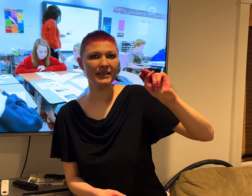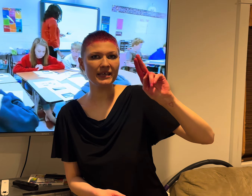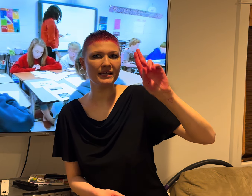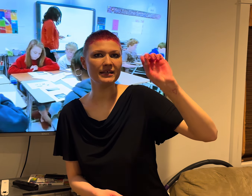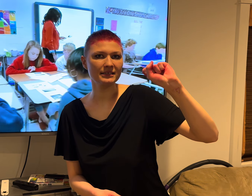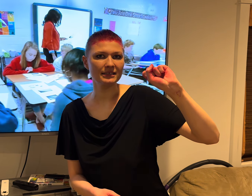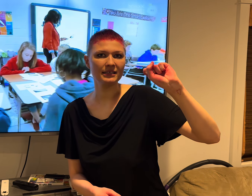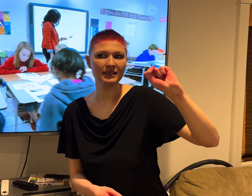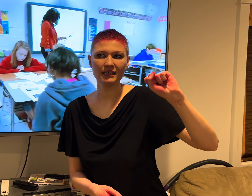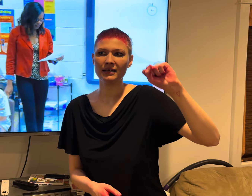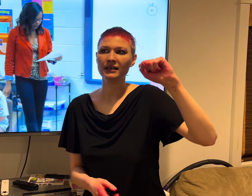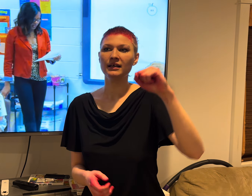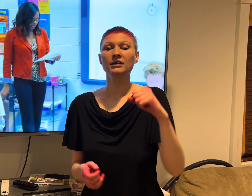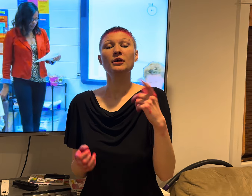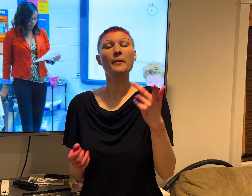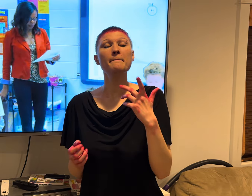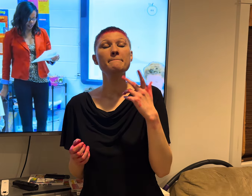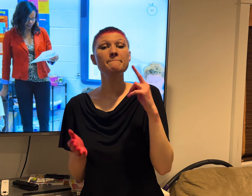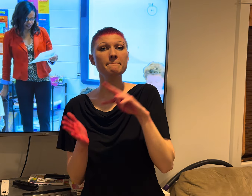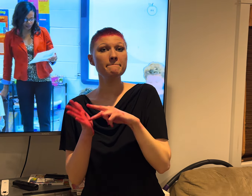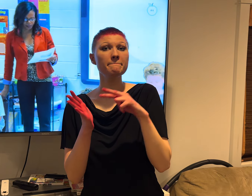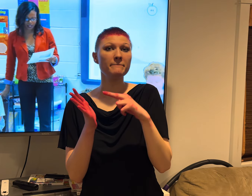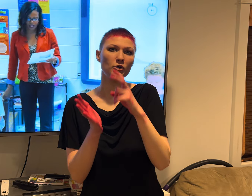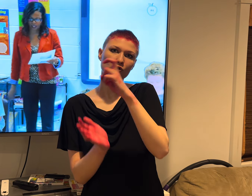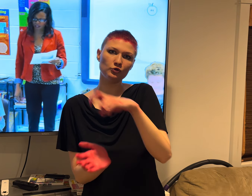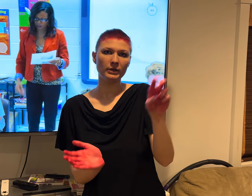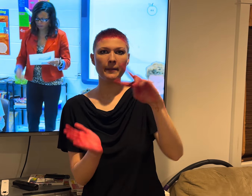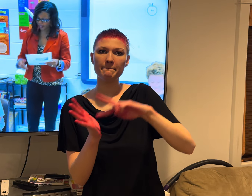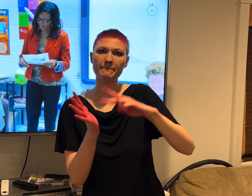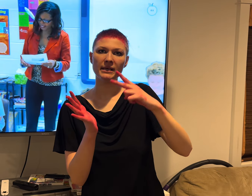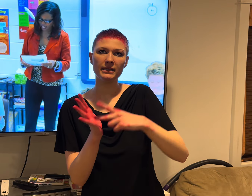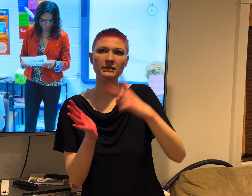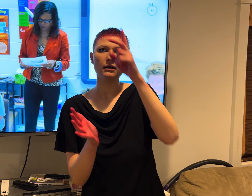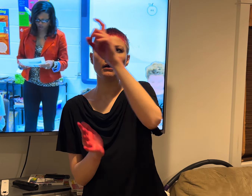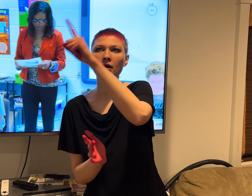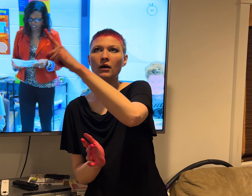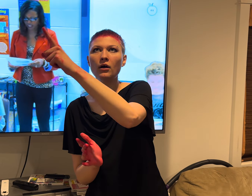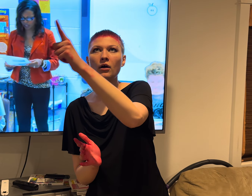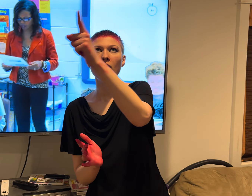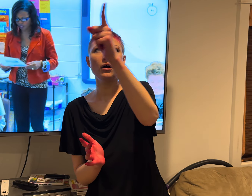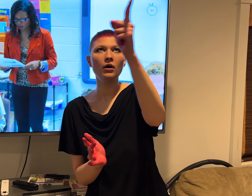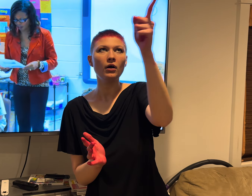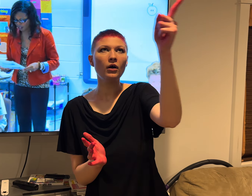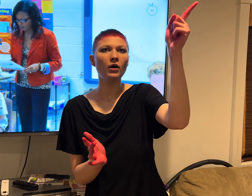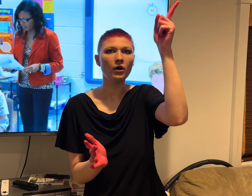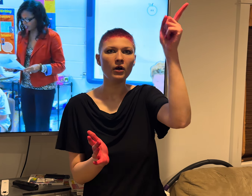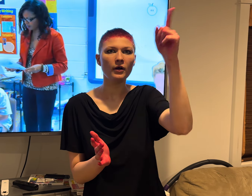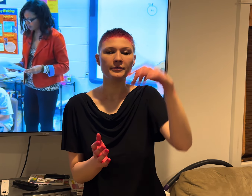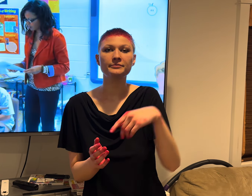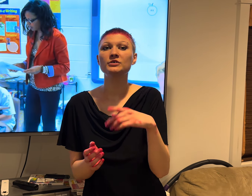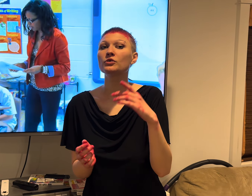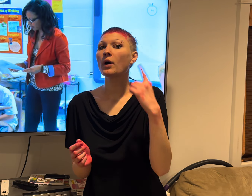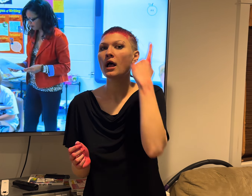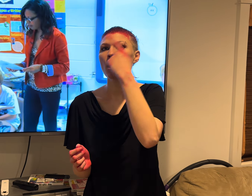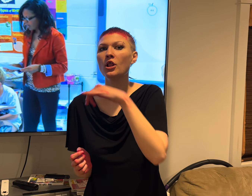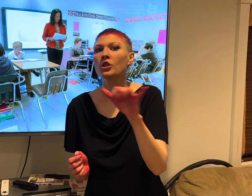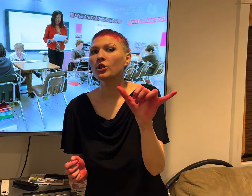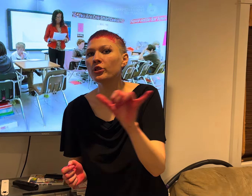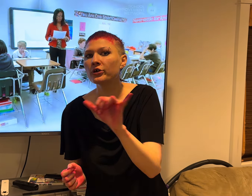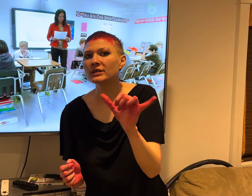upcoming transit, the planet will appear to be a little black dot drifting slowly across the face of the sun. It's a